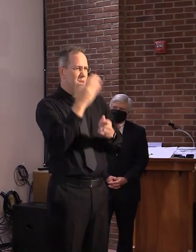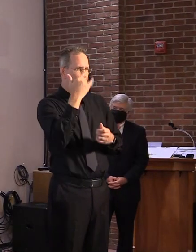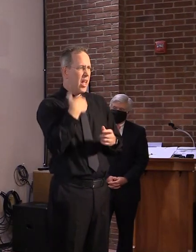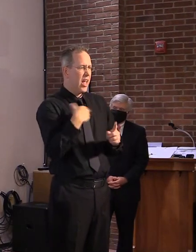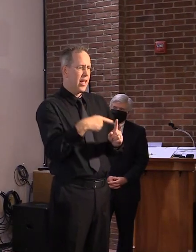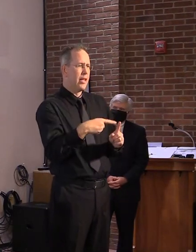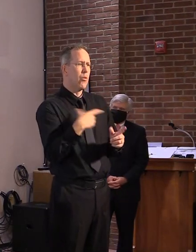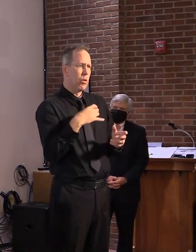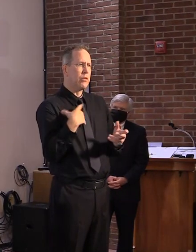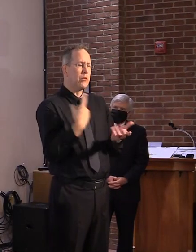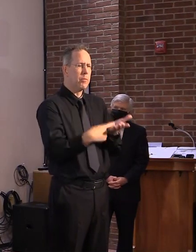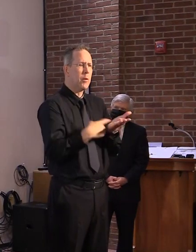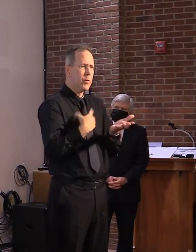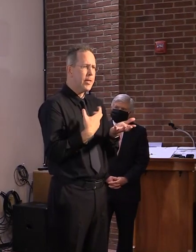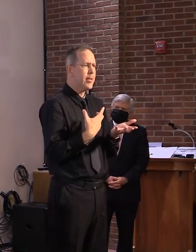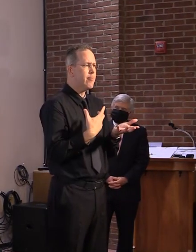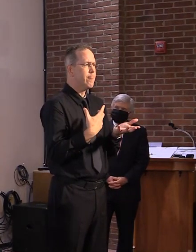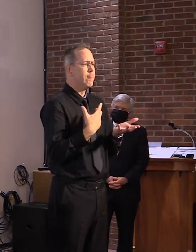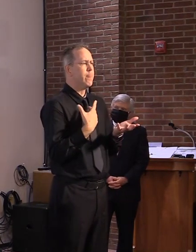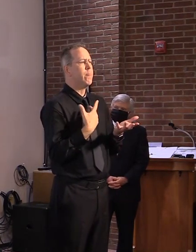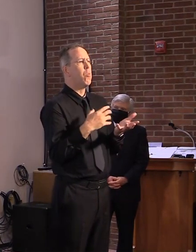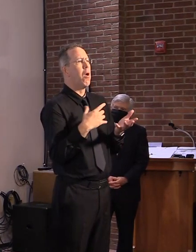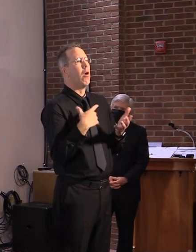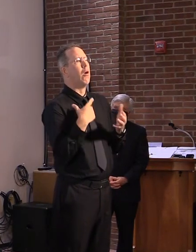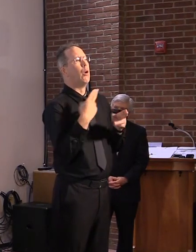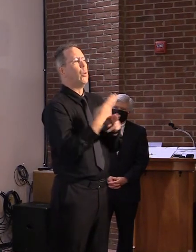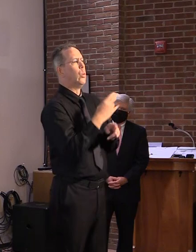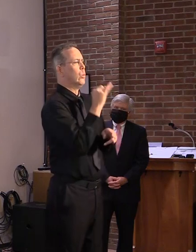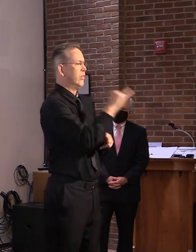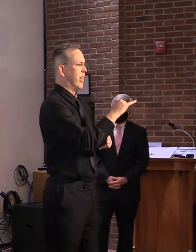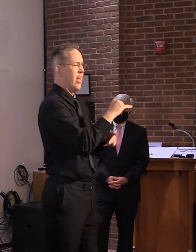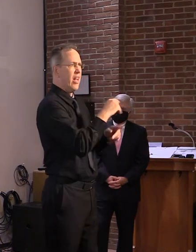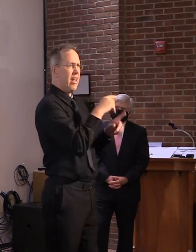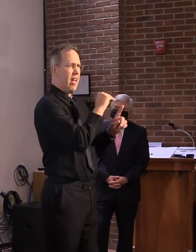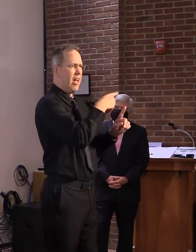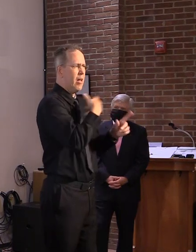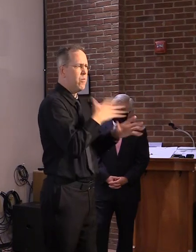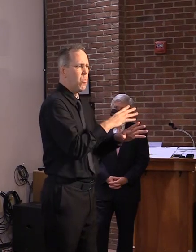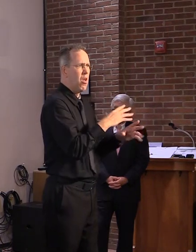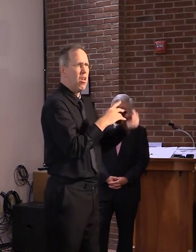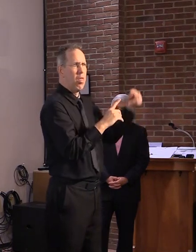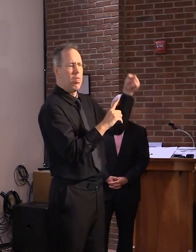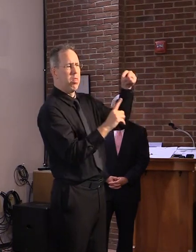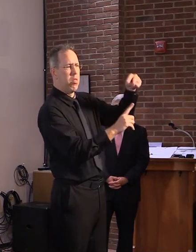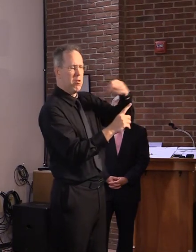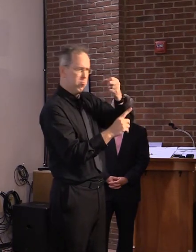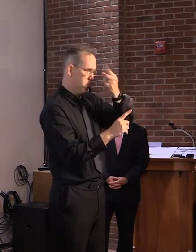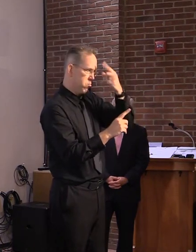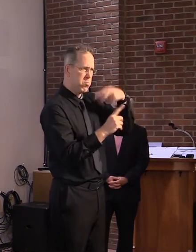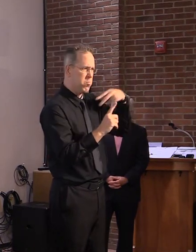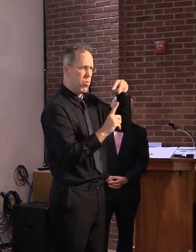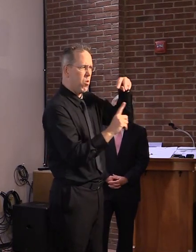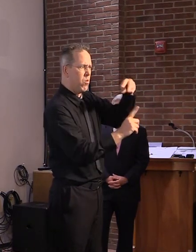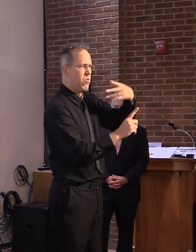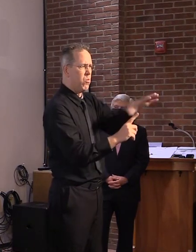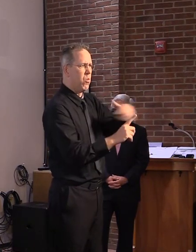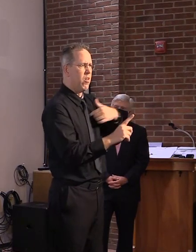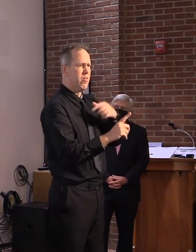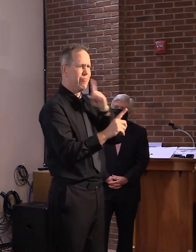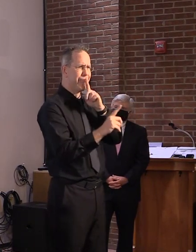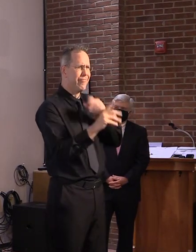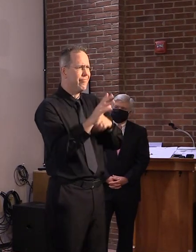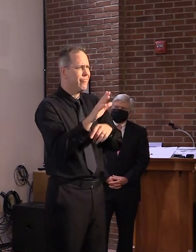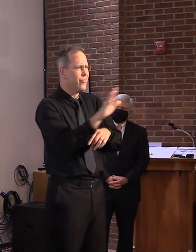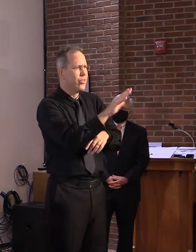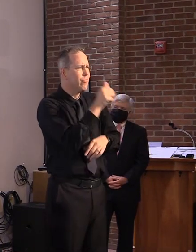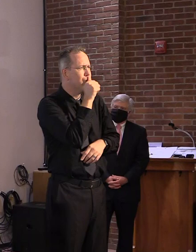of any Vermonter and across the country, for that matter. There are nations that are using these